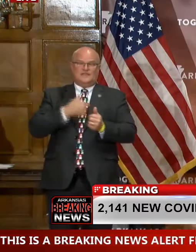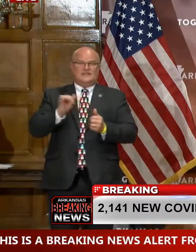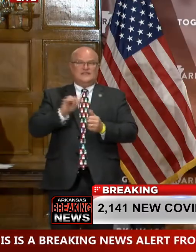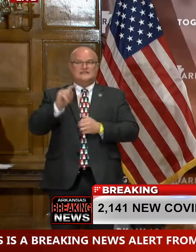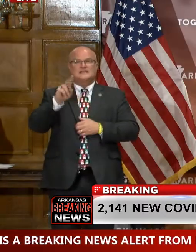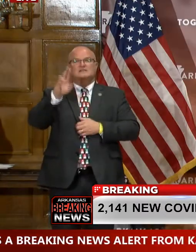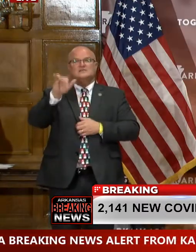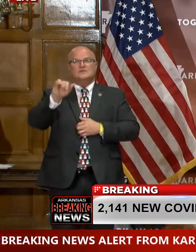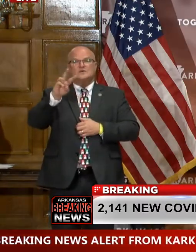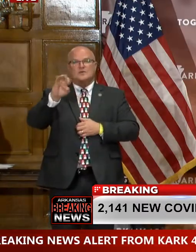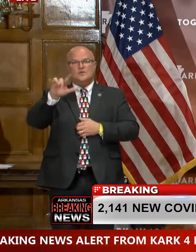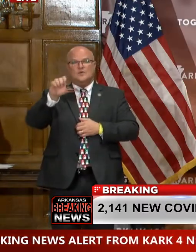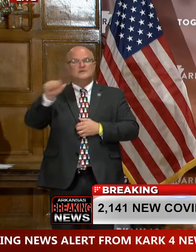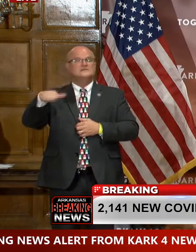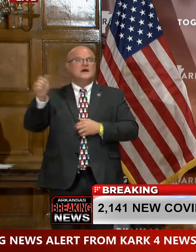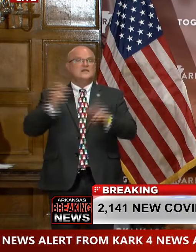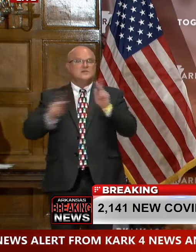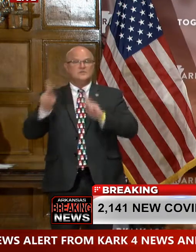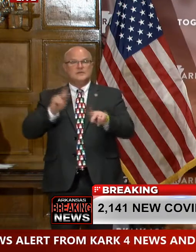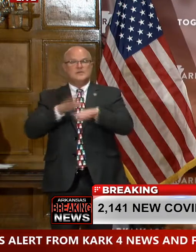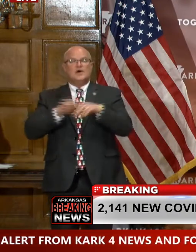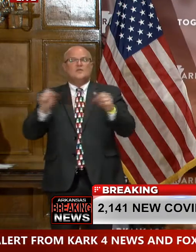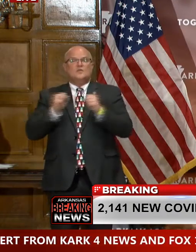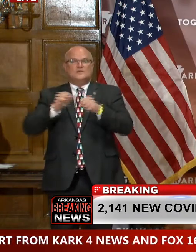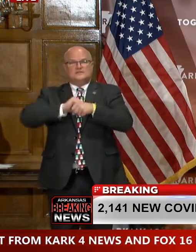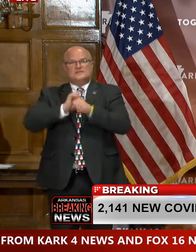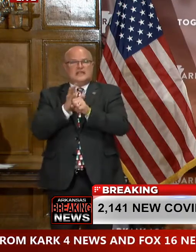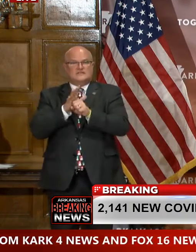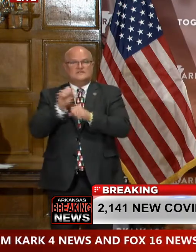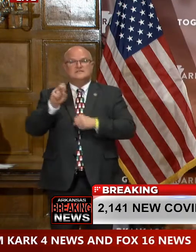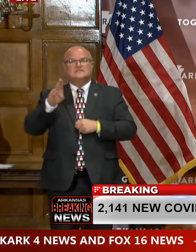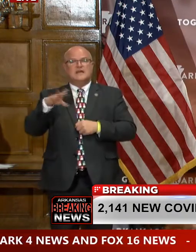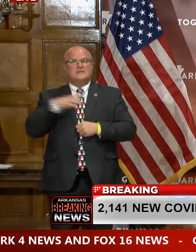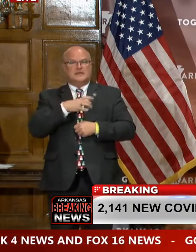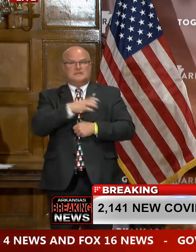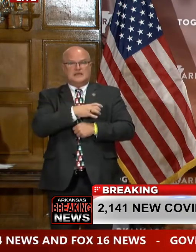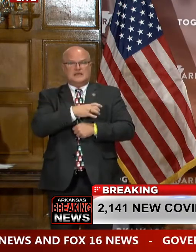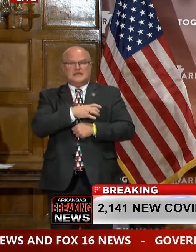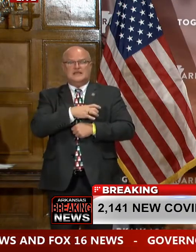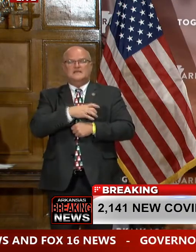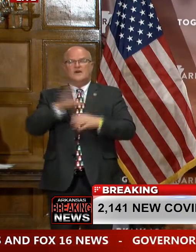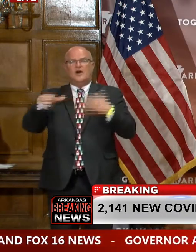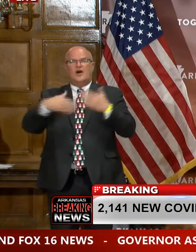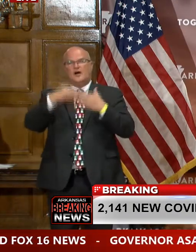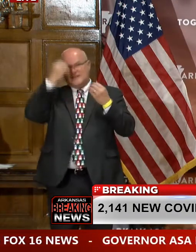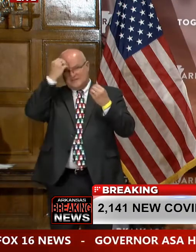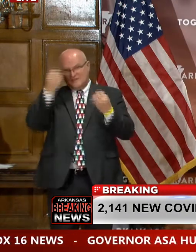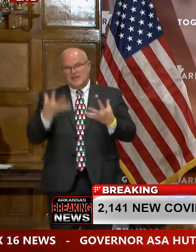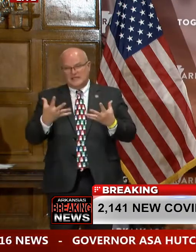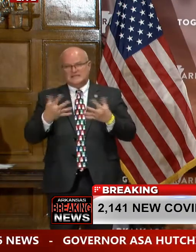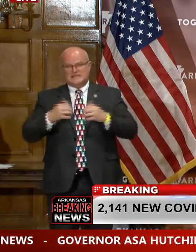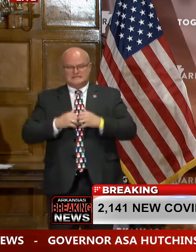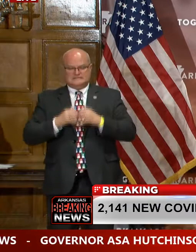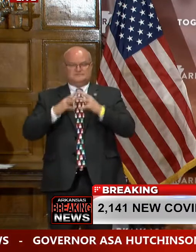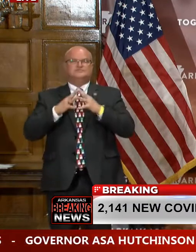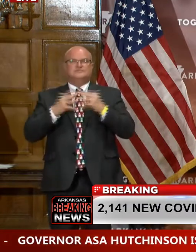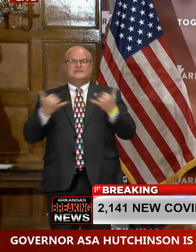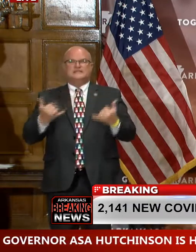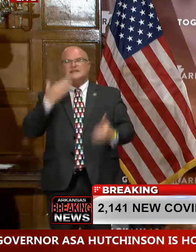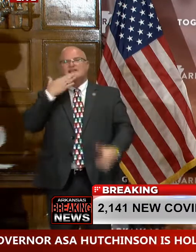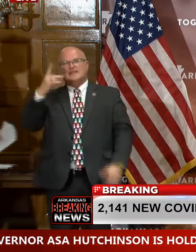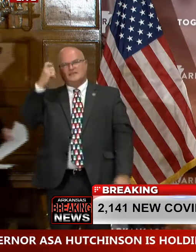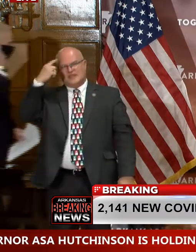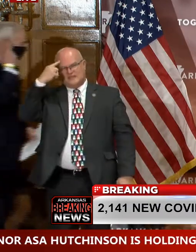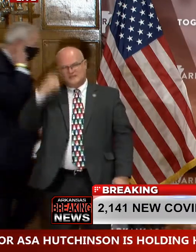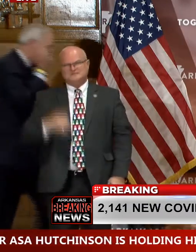Troy Wells and the other individuals on the Winter Task Force Subcommittee for all the input they provided in making this come into fruition. So thank you,